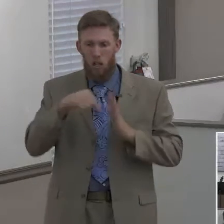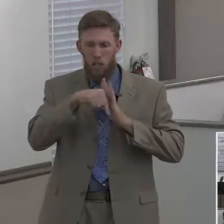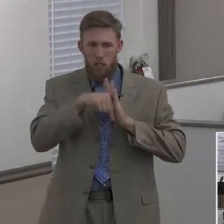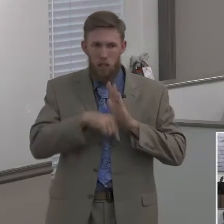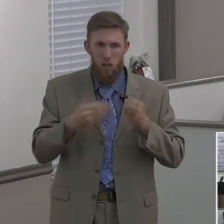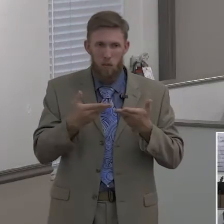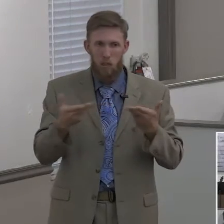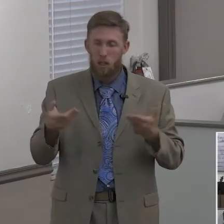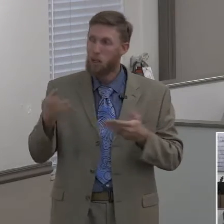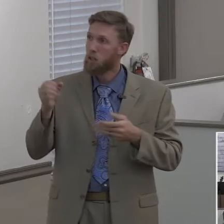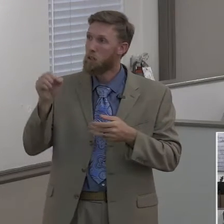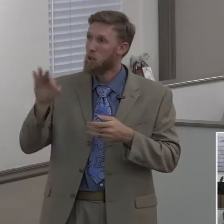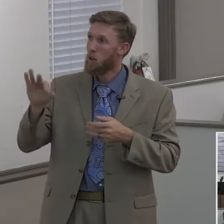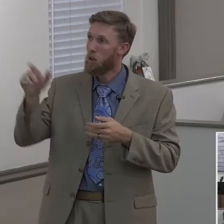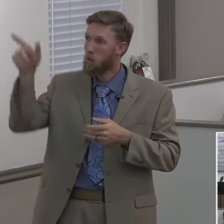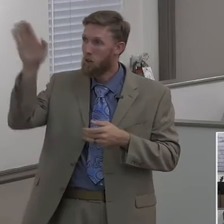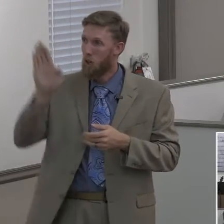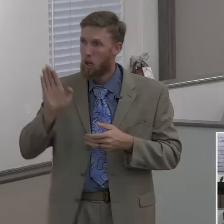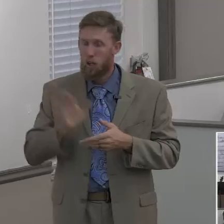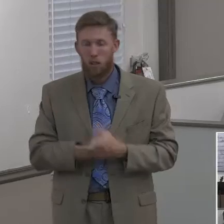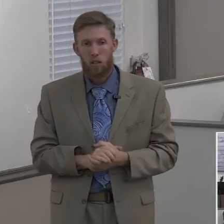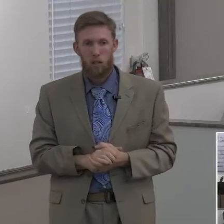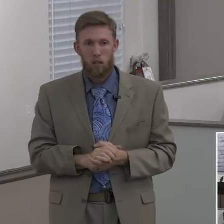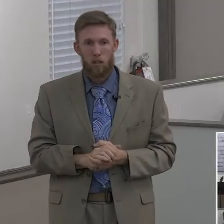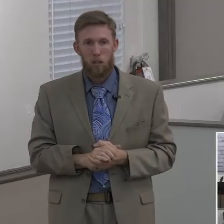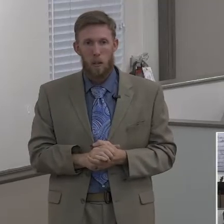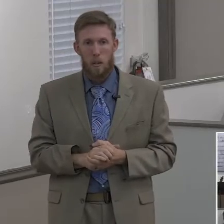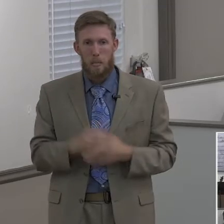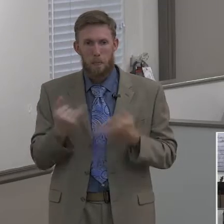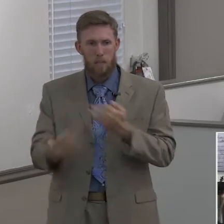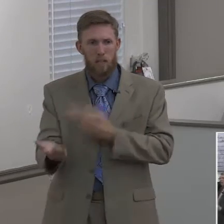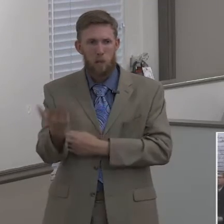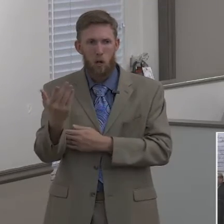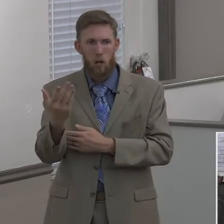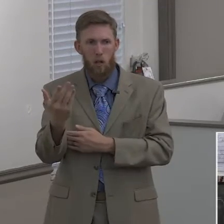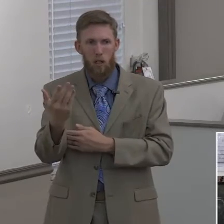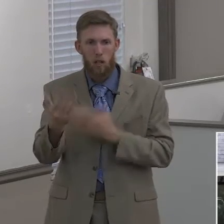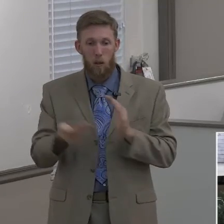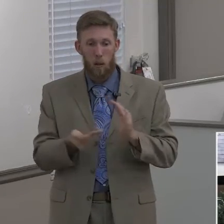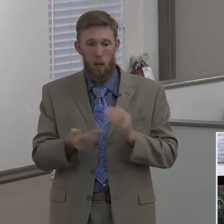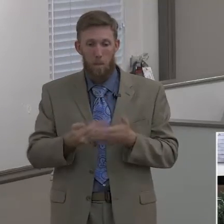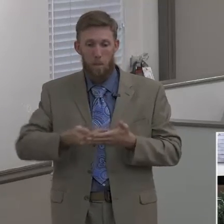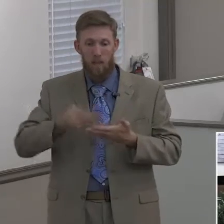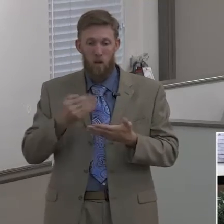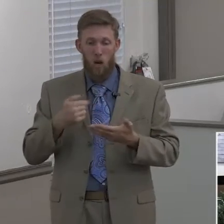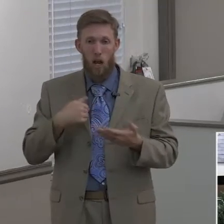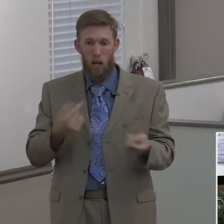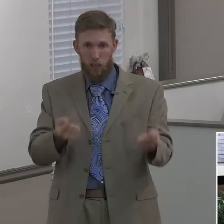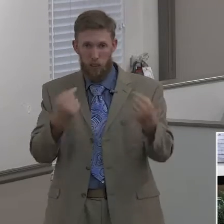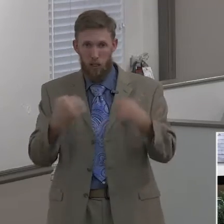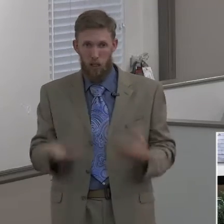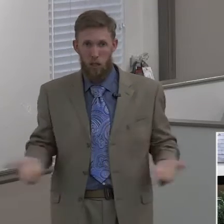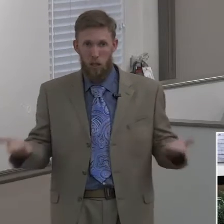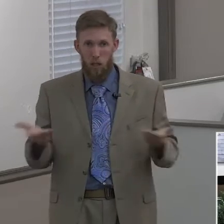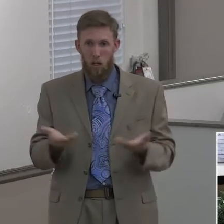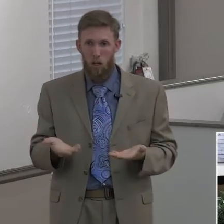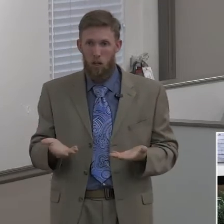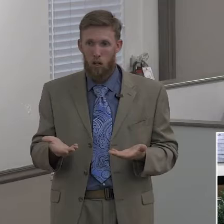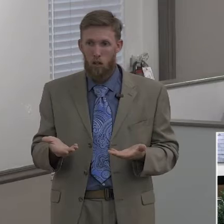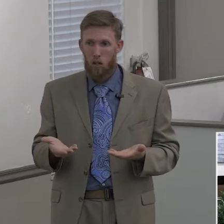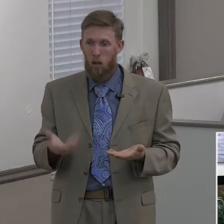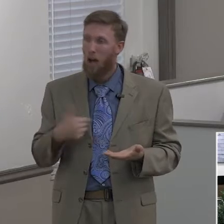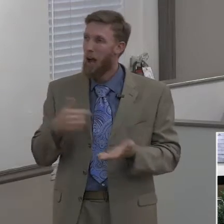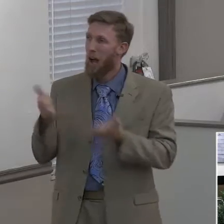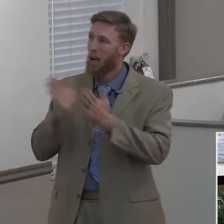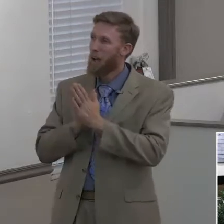deep things of God. So, this morning, before I came over here, I asked God, the Holy Spirit, to search my heart, to